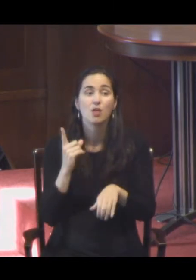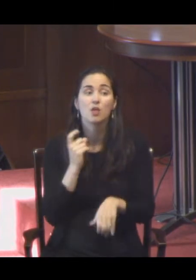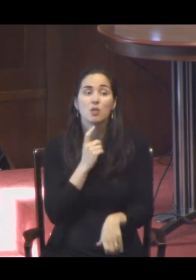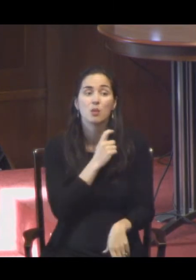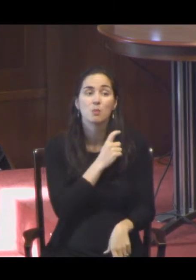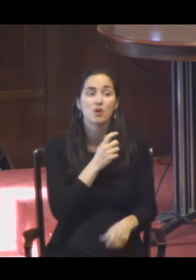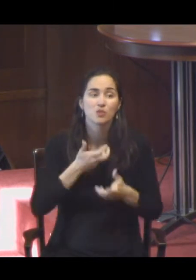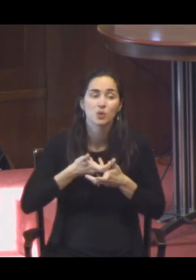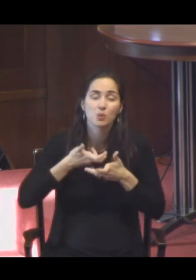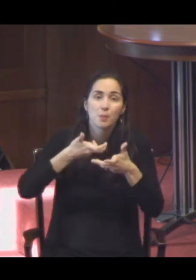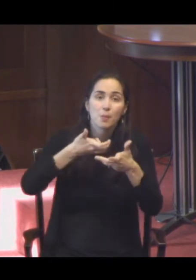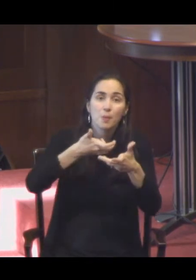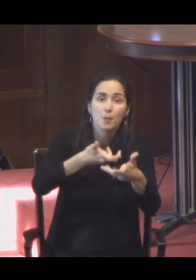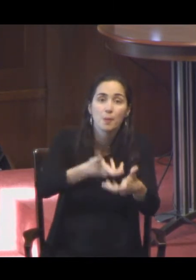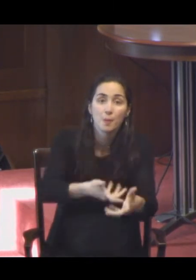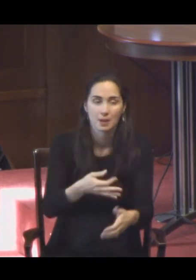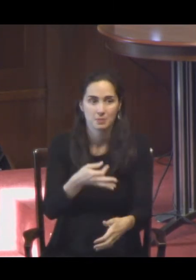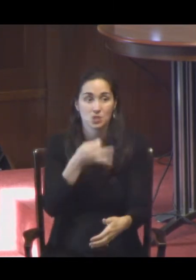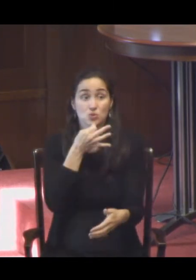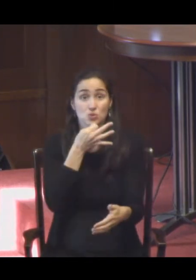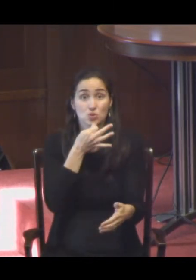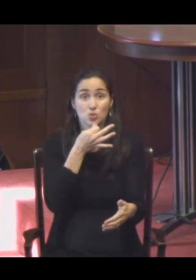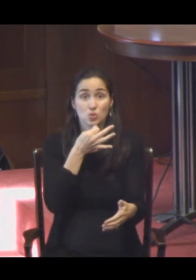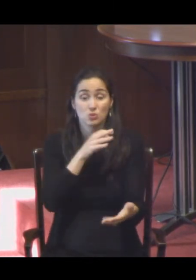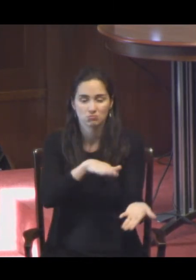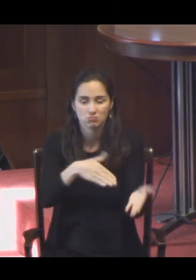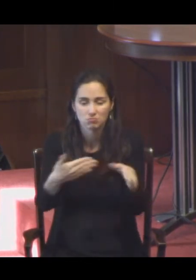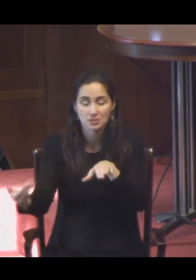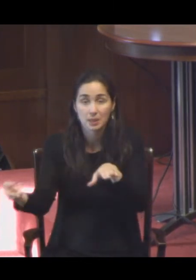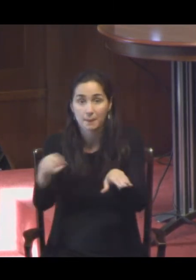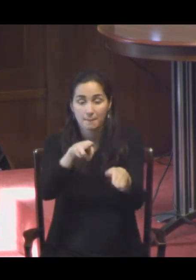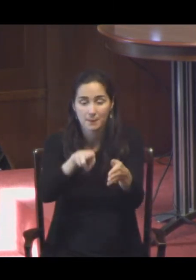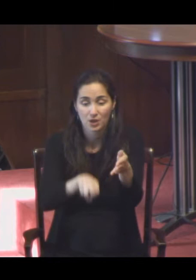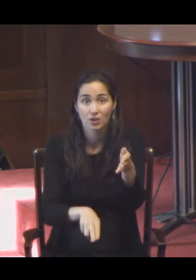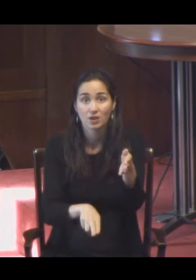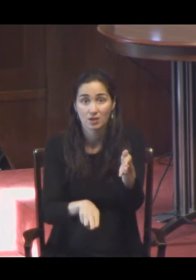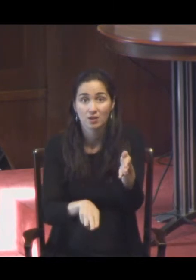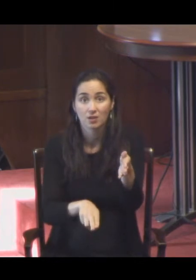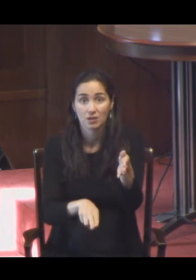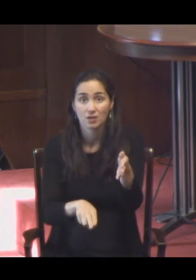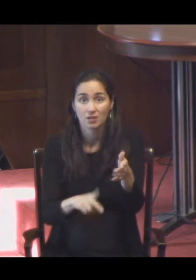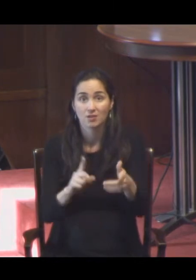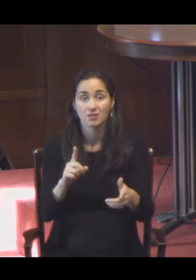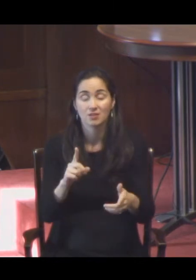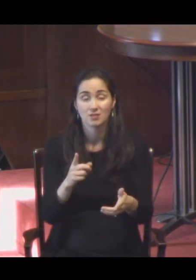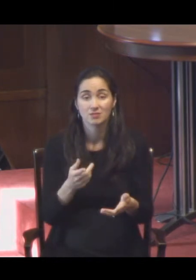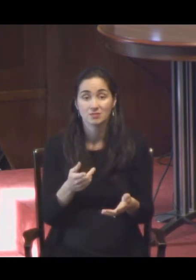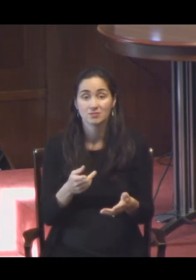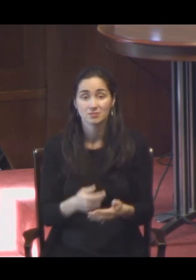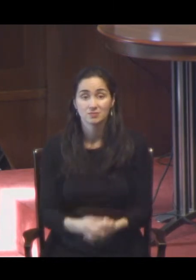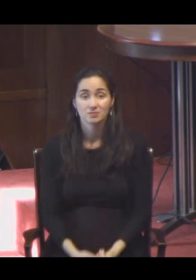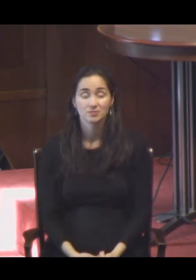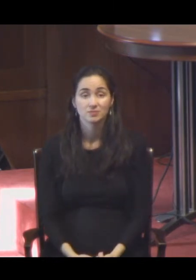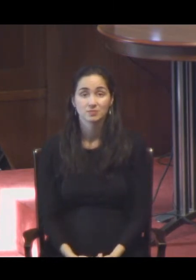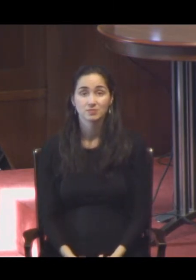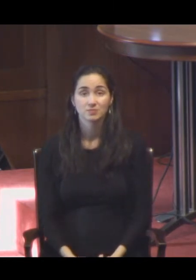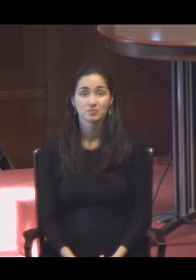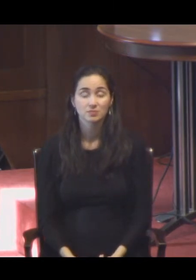He's about to be buried, he says. And then we know what happened after that. He went to the cross. He was marred